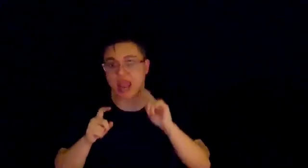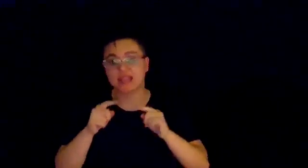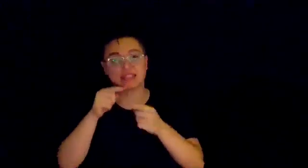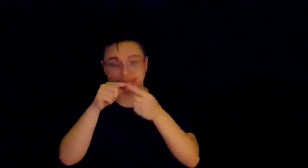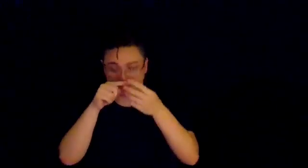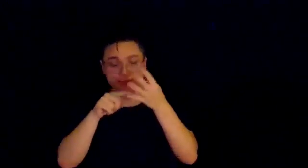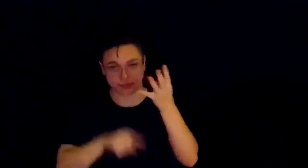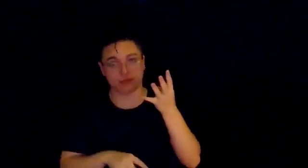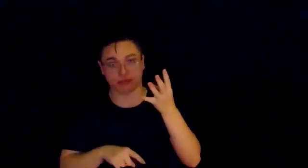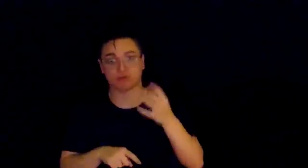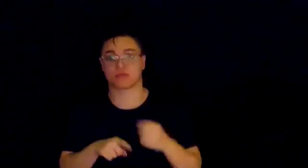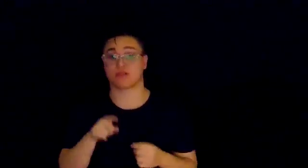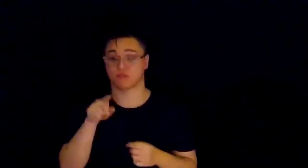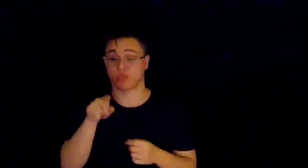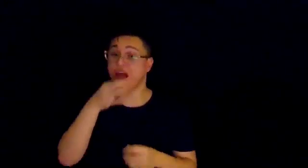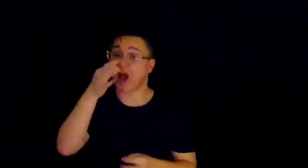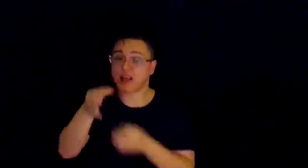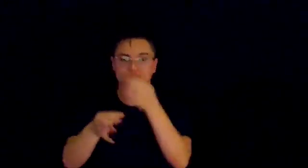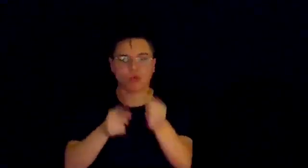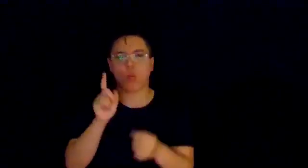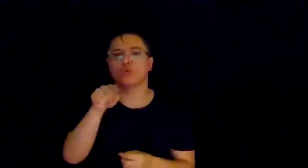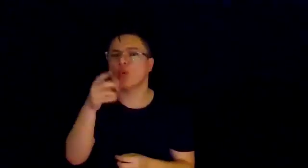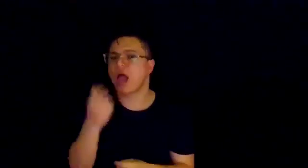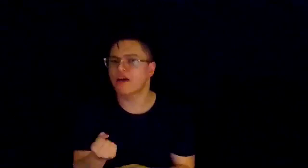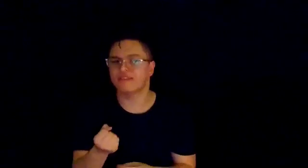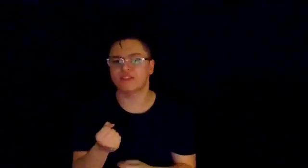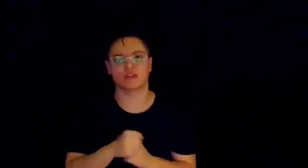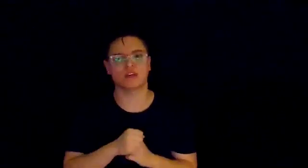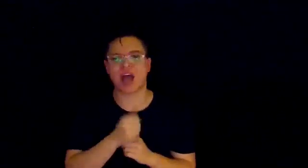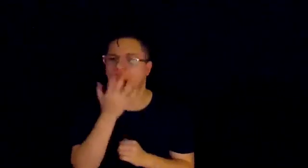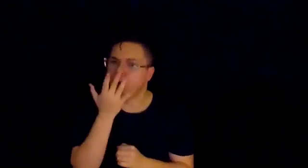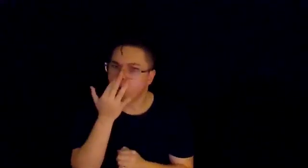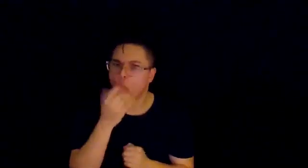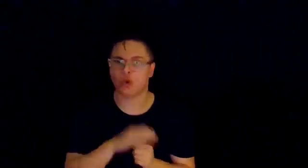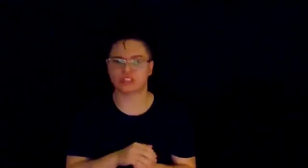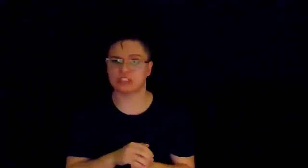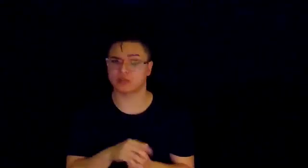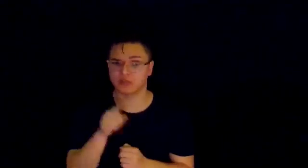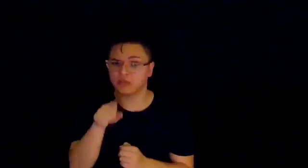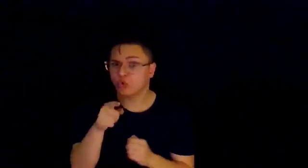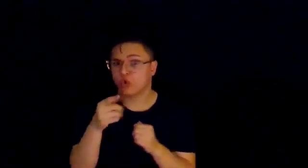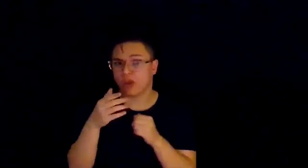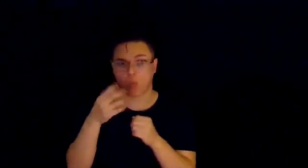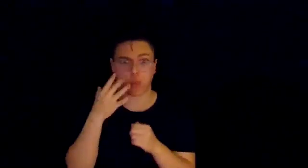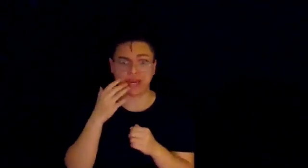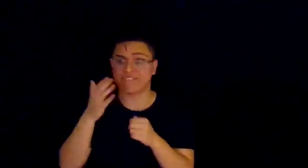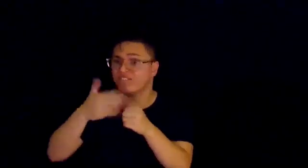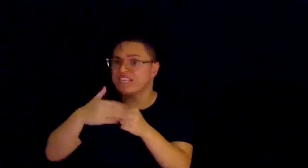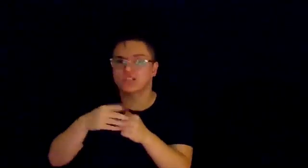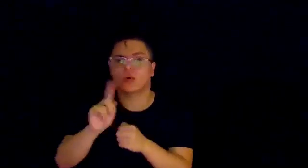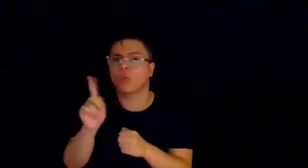Maybe you're using a magnifier, hearing aids. We will ask you about them. We will ask you how old you